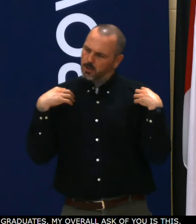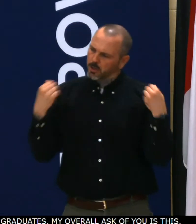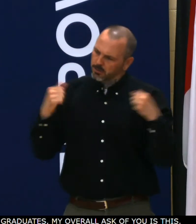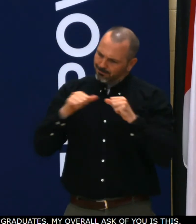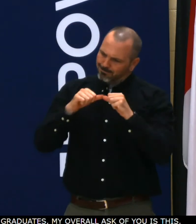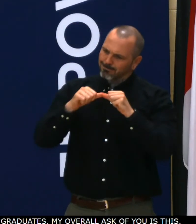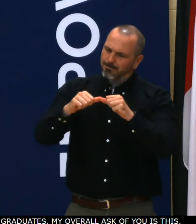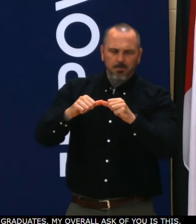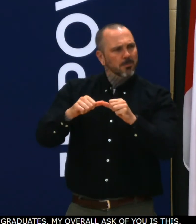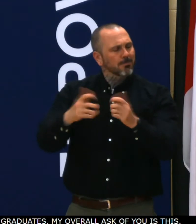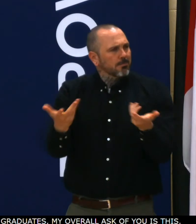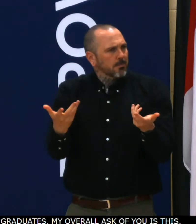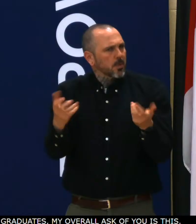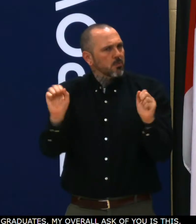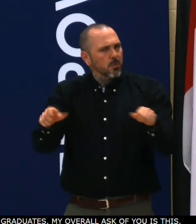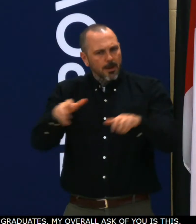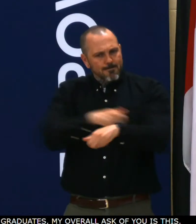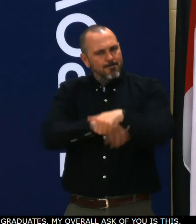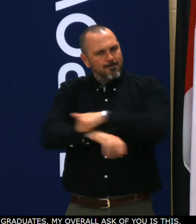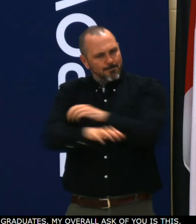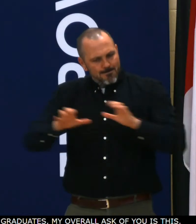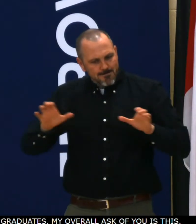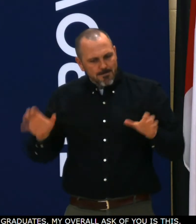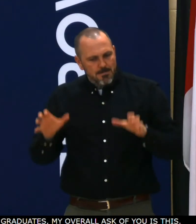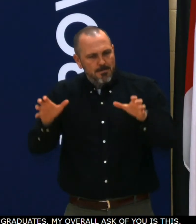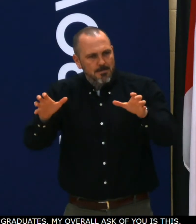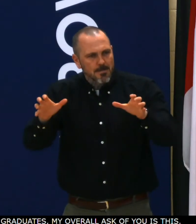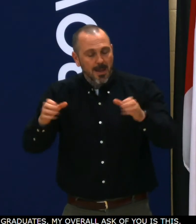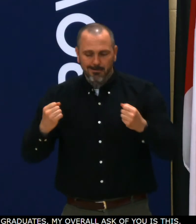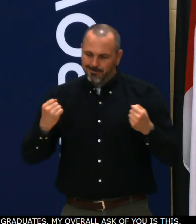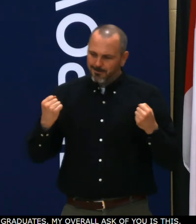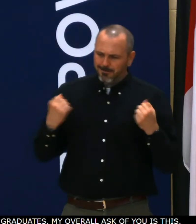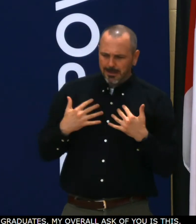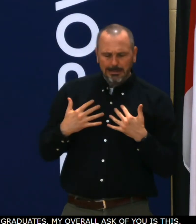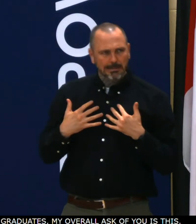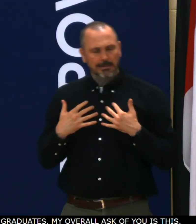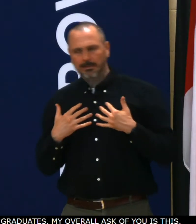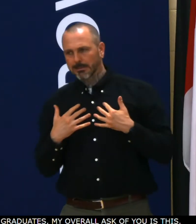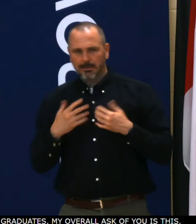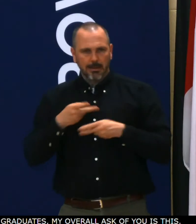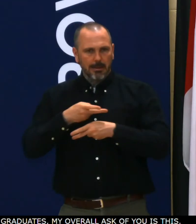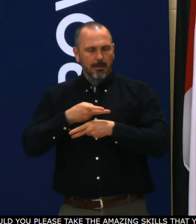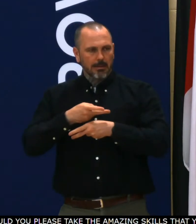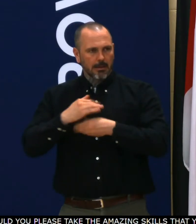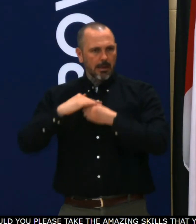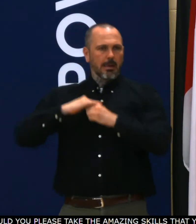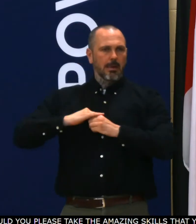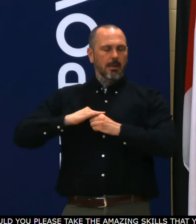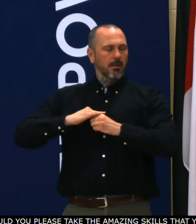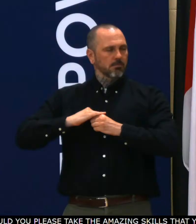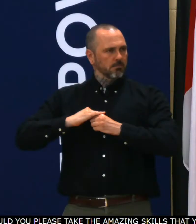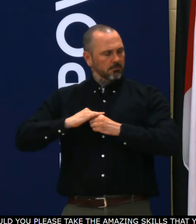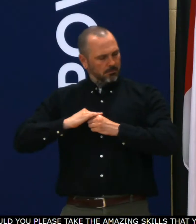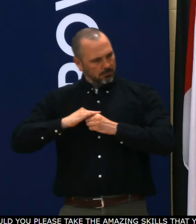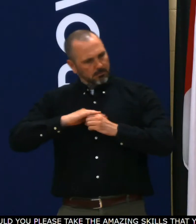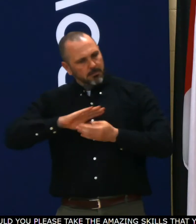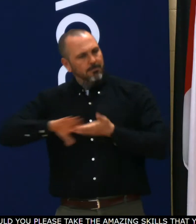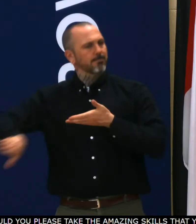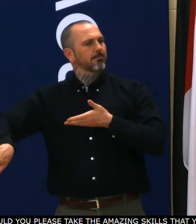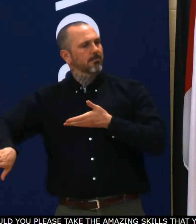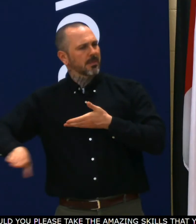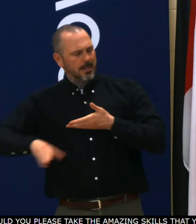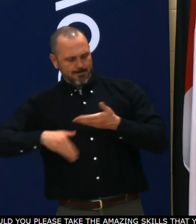to not let fear be your dominant emotion as you adapt and as you build the picture of the next phase of your